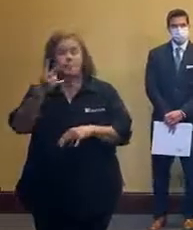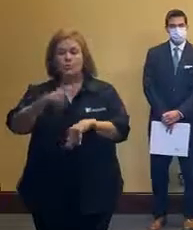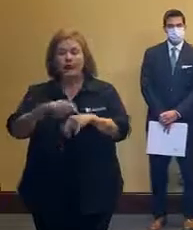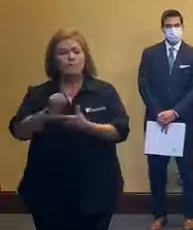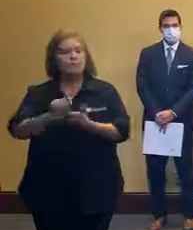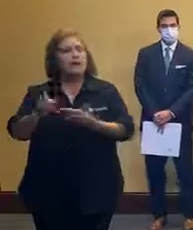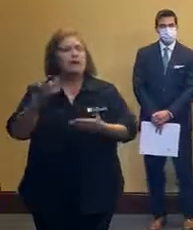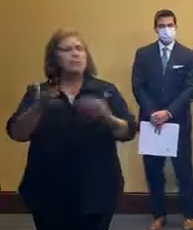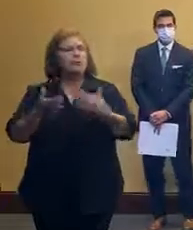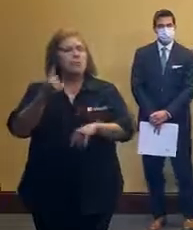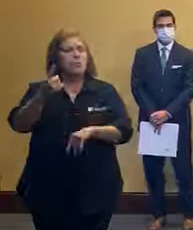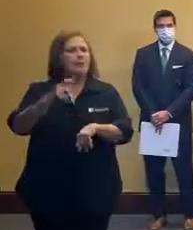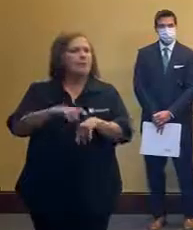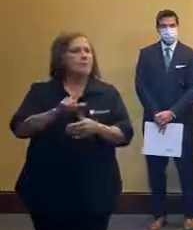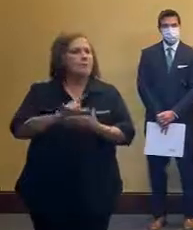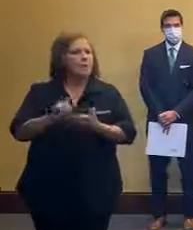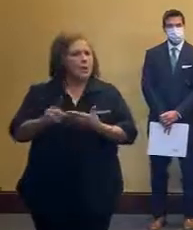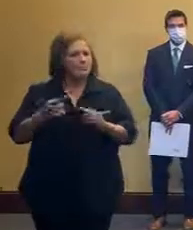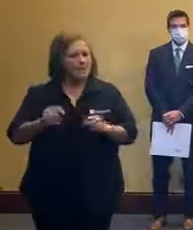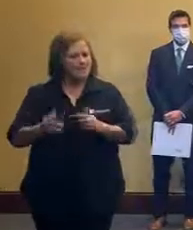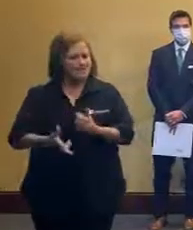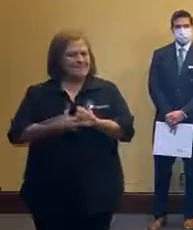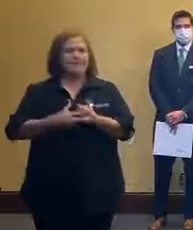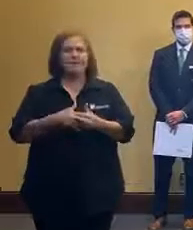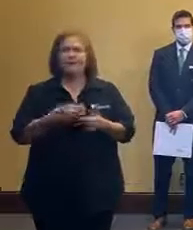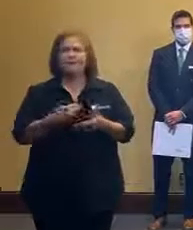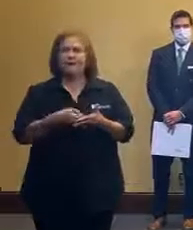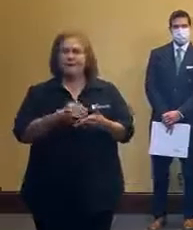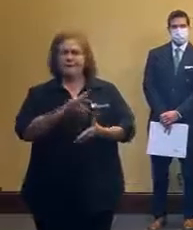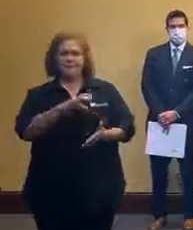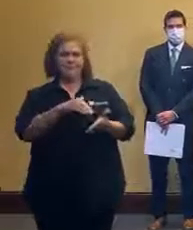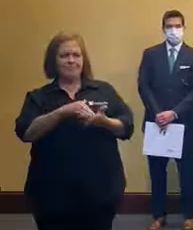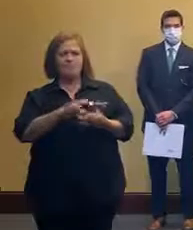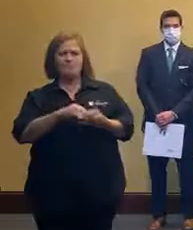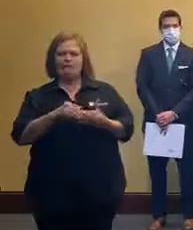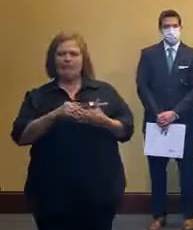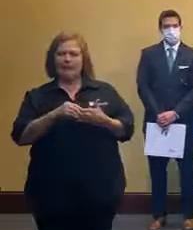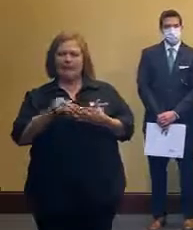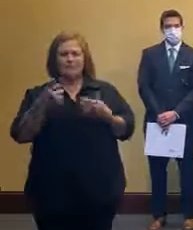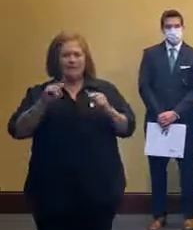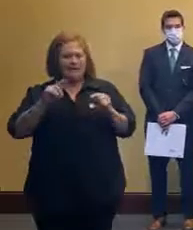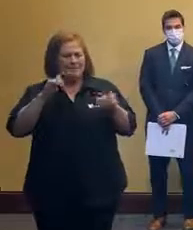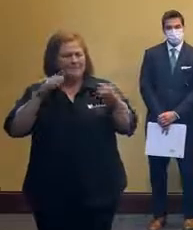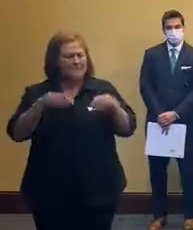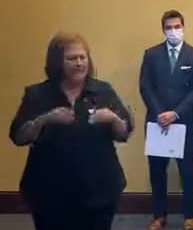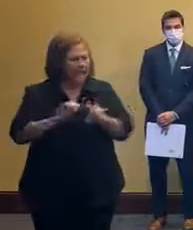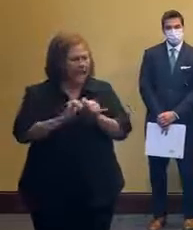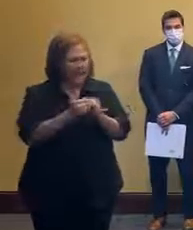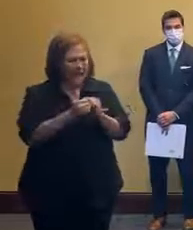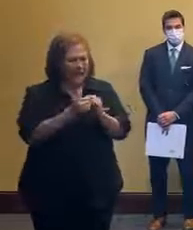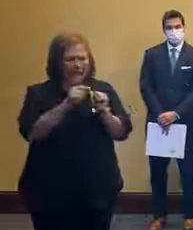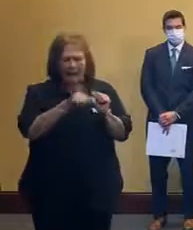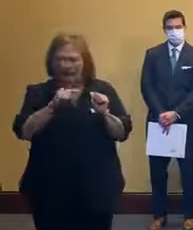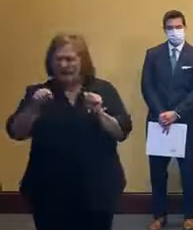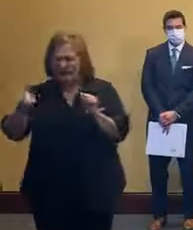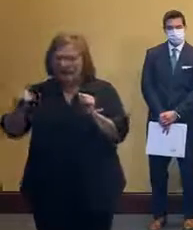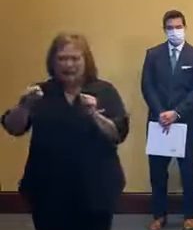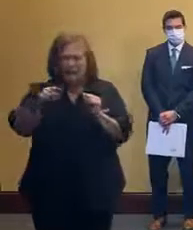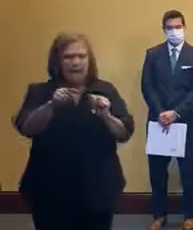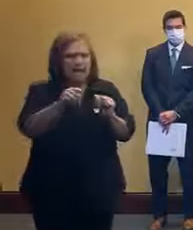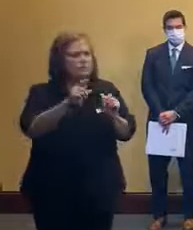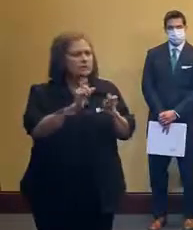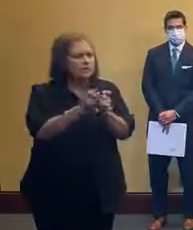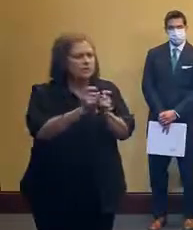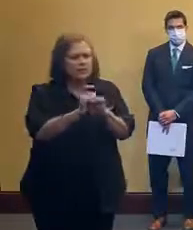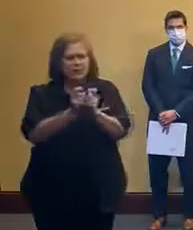at a savings of about $800,000. But we're looking at that strategy even moving forward on the